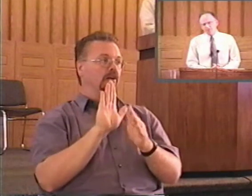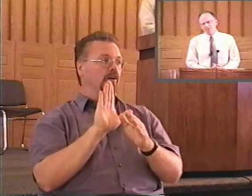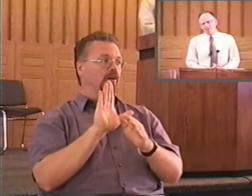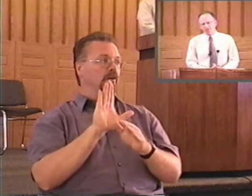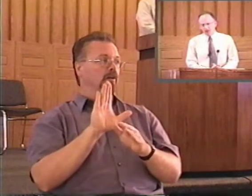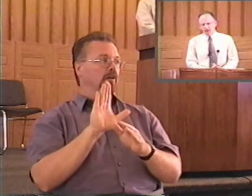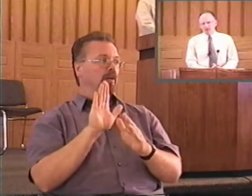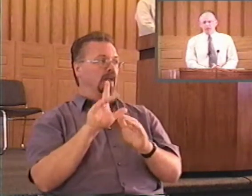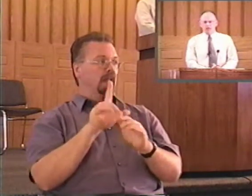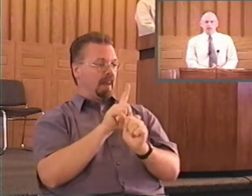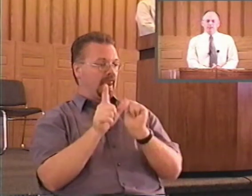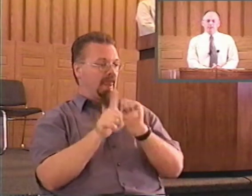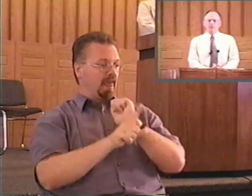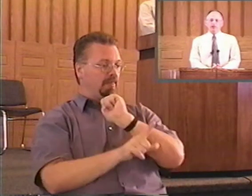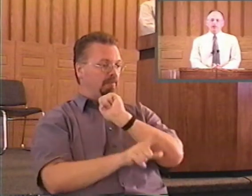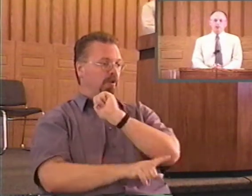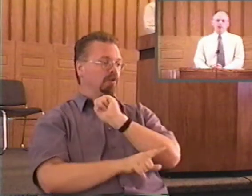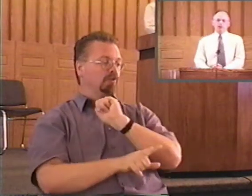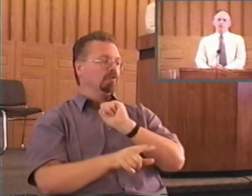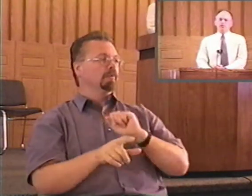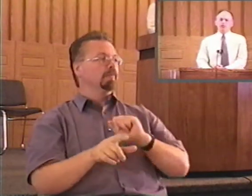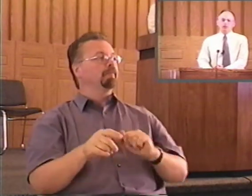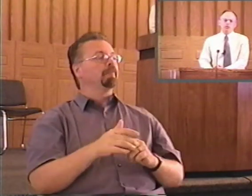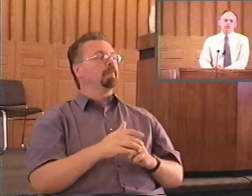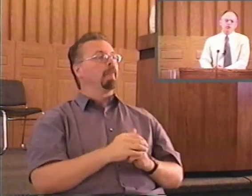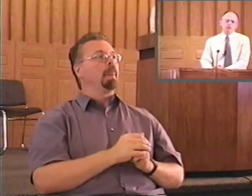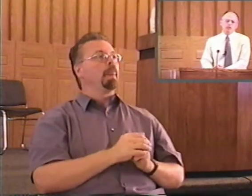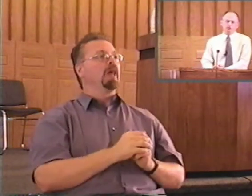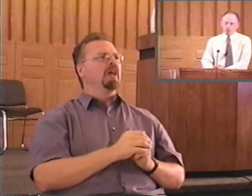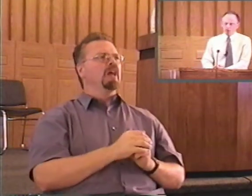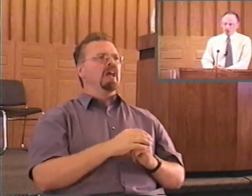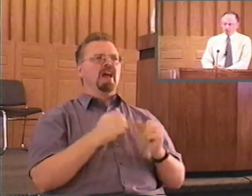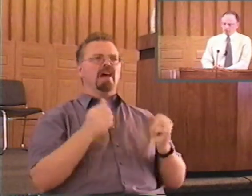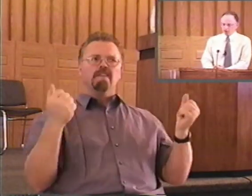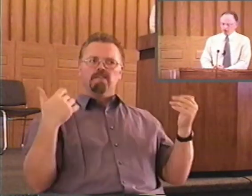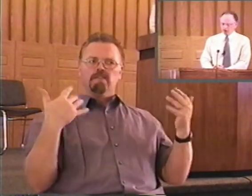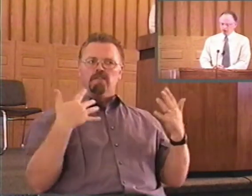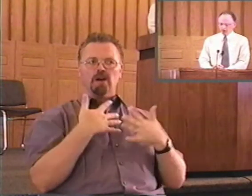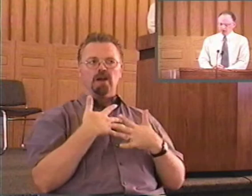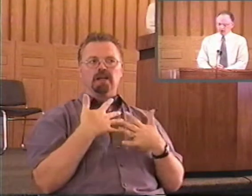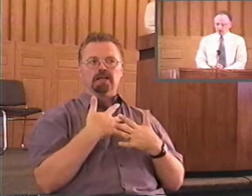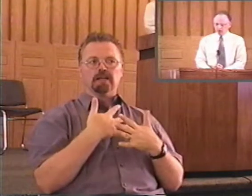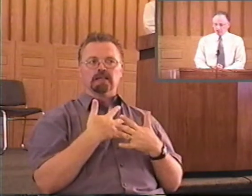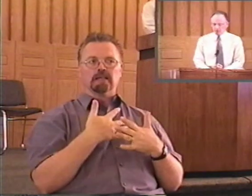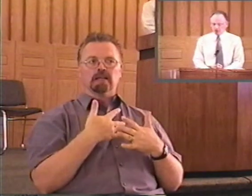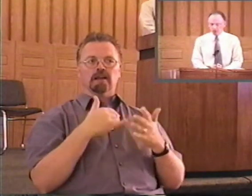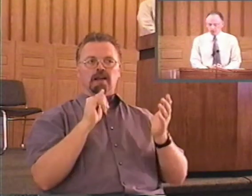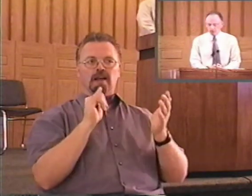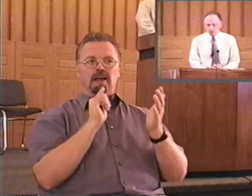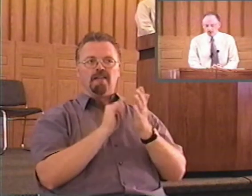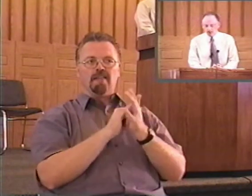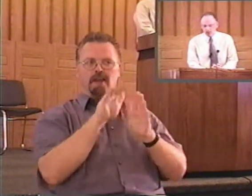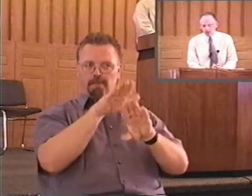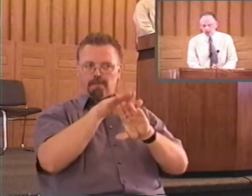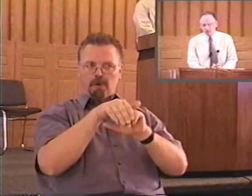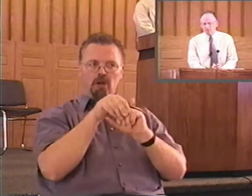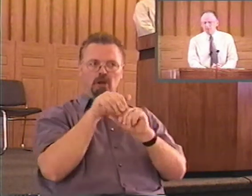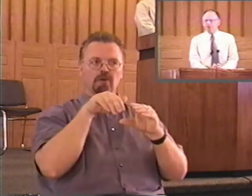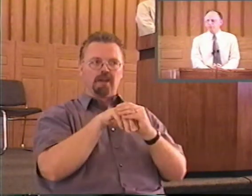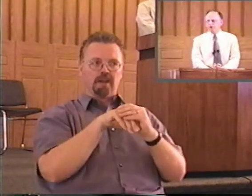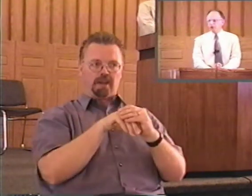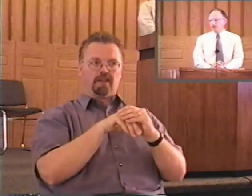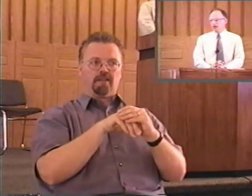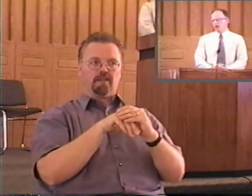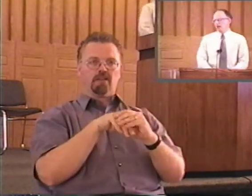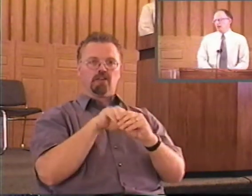And it is frightening, the level of hypocrisy in Reformed churches in Southern Alberta. It